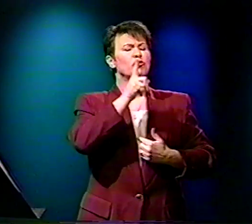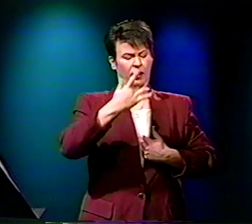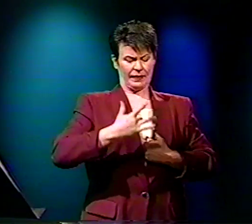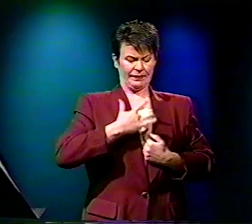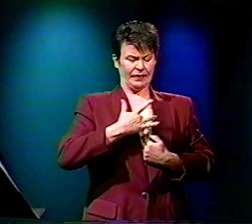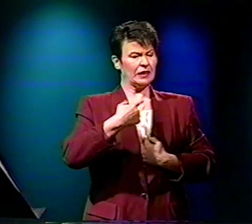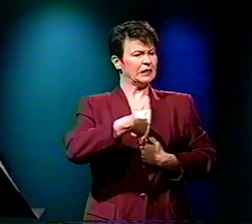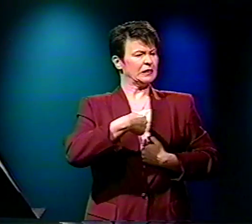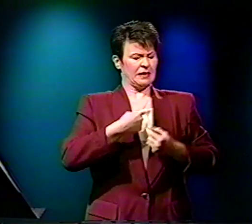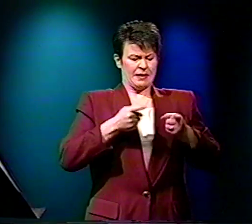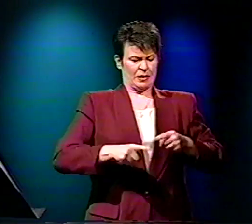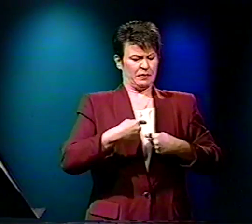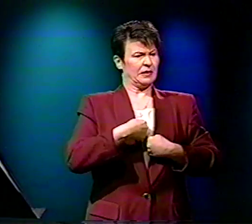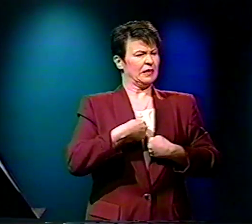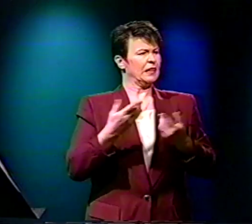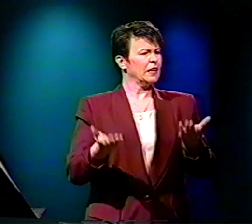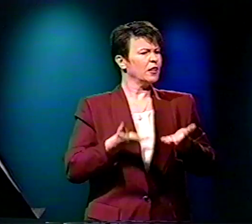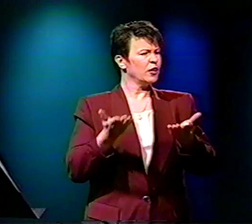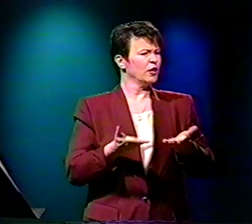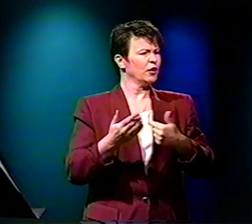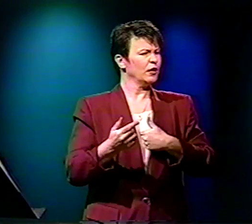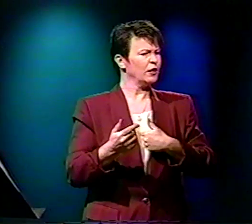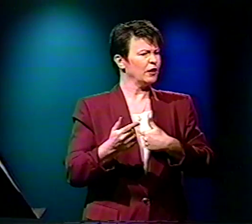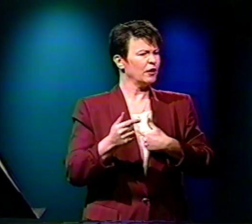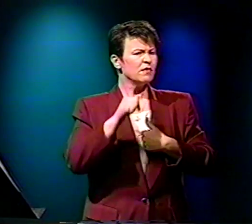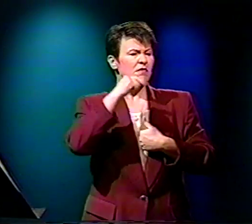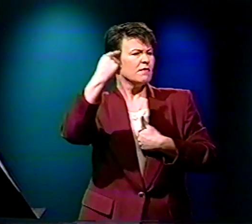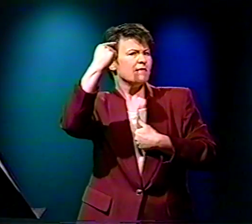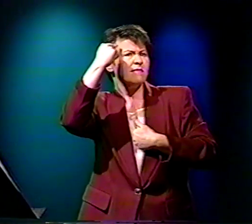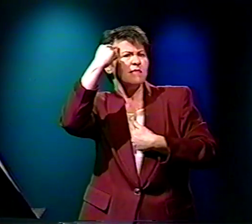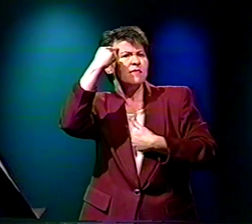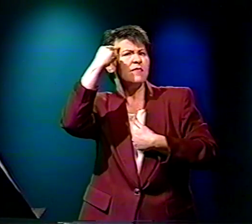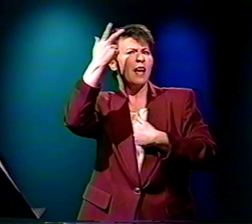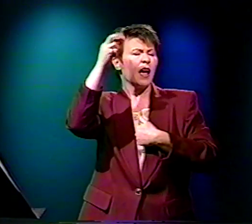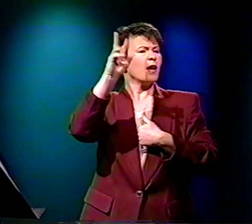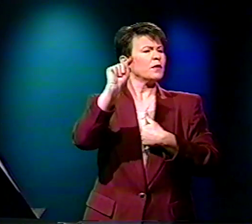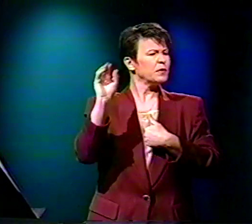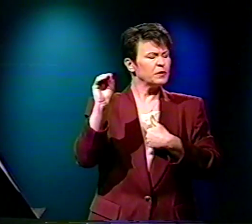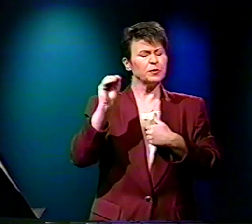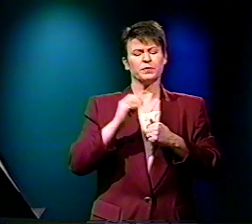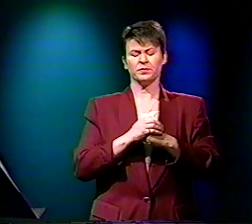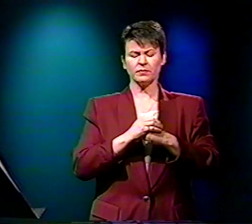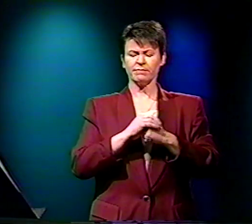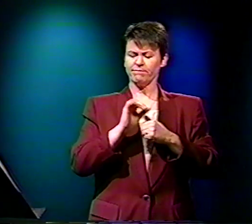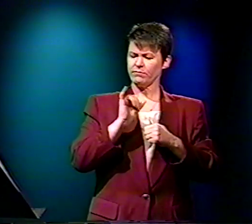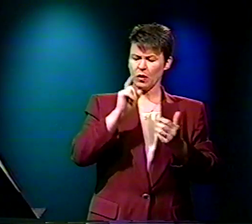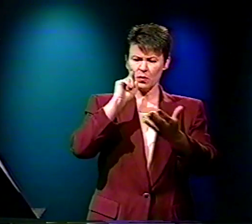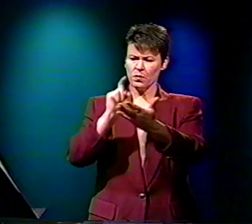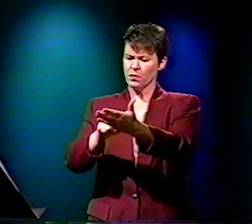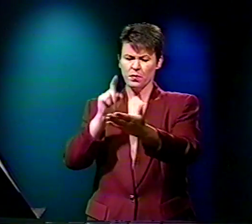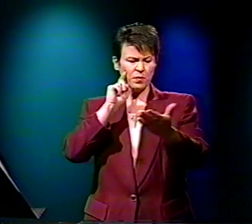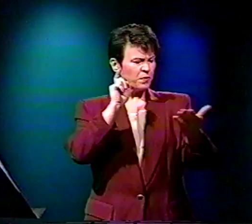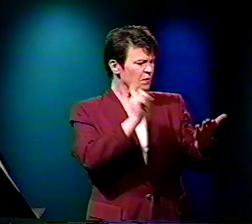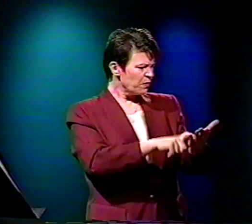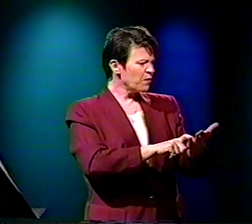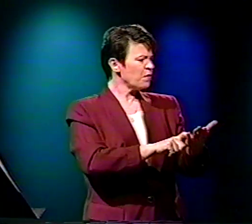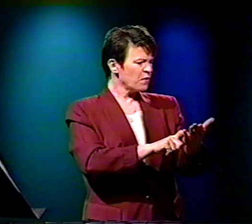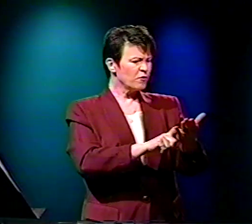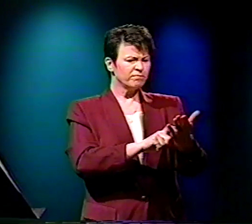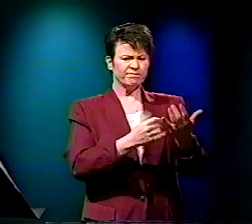It made me realize that we never really had stopped to think, what happens inside? It isn't just a how-to process.